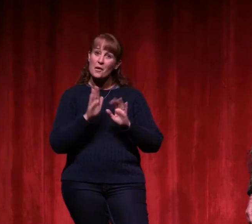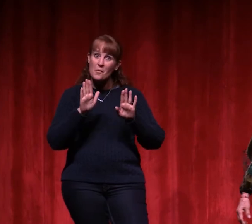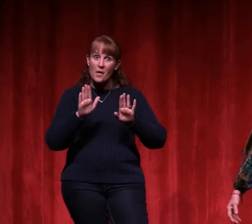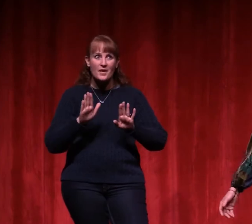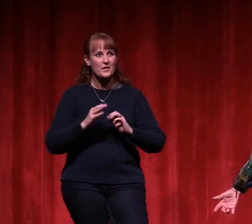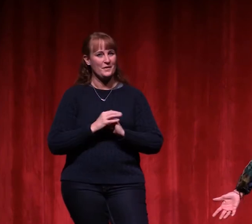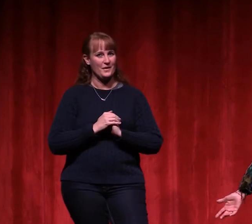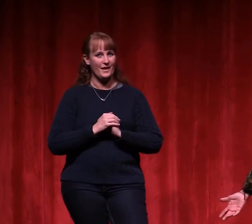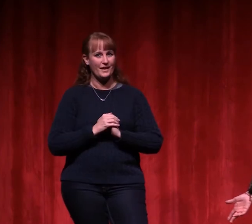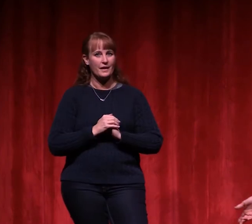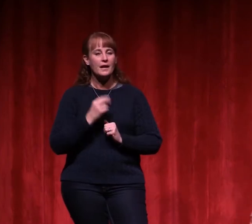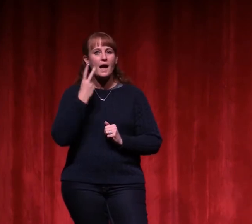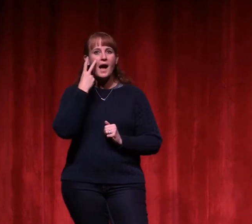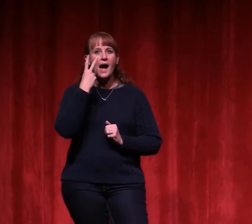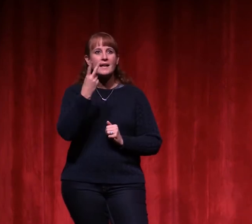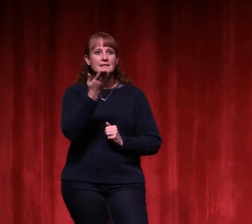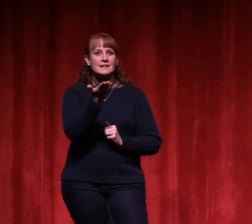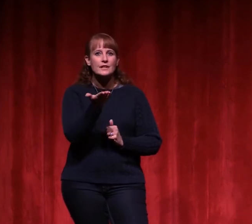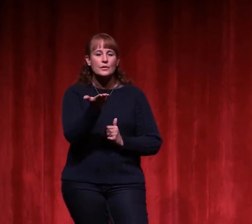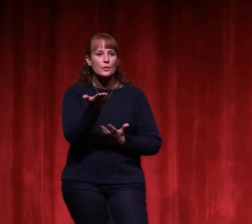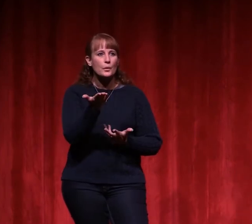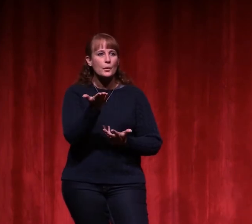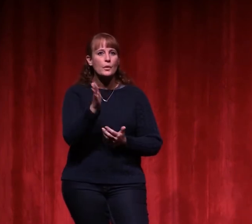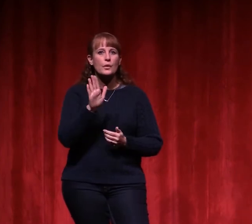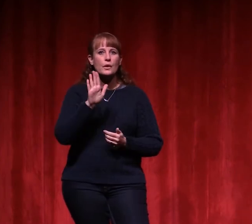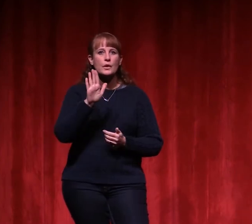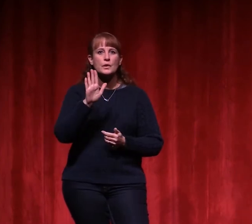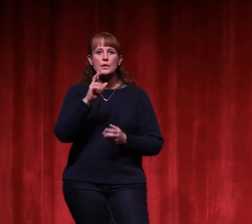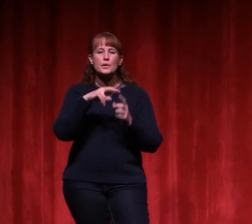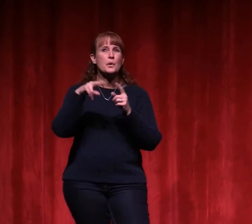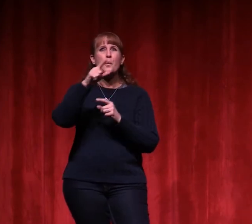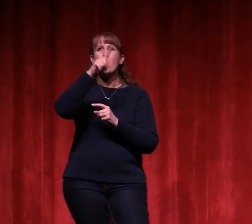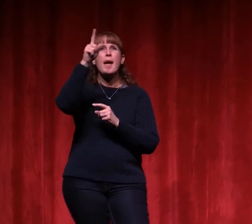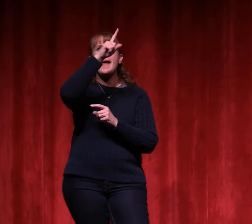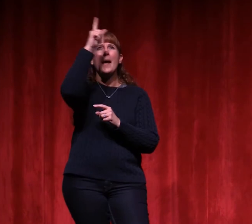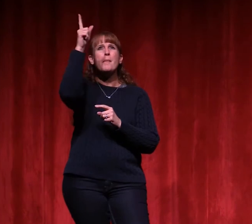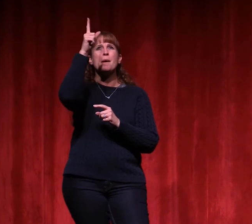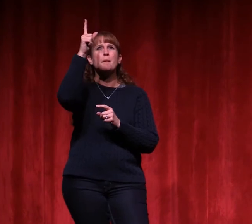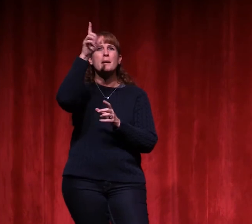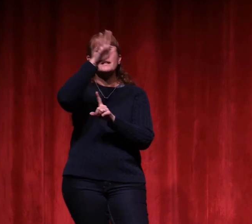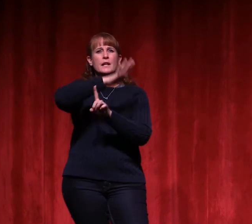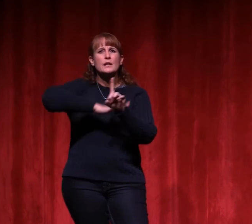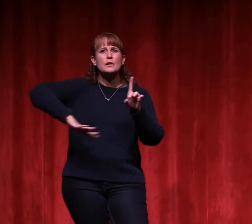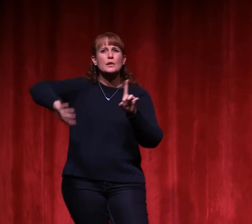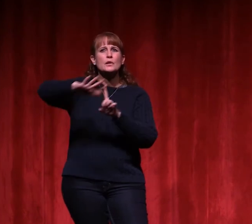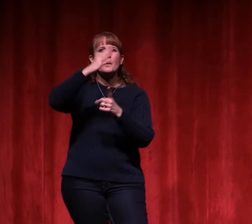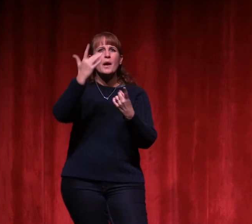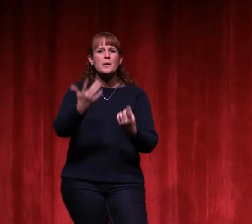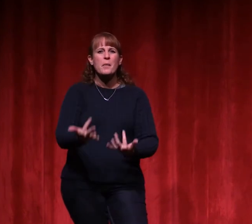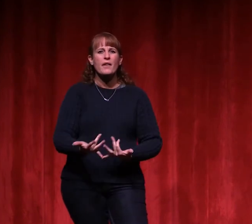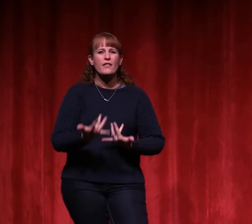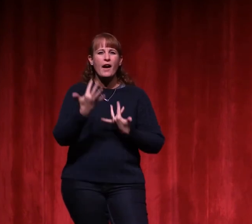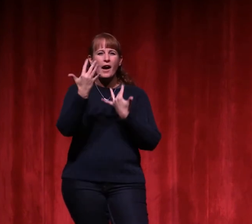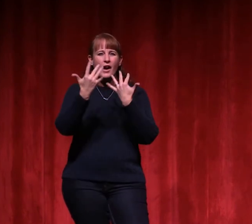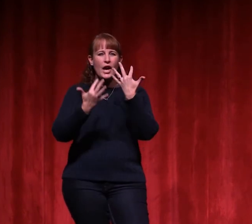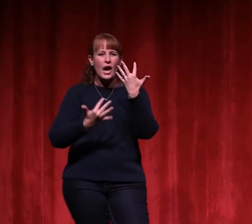Wonderful. She goes, I see you. You're way up in the air and surrounded by fire. Well, I